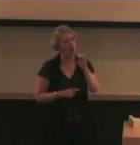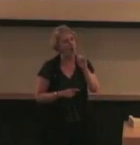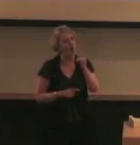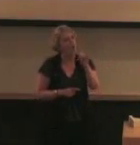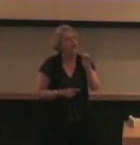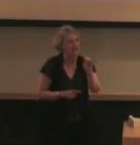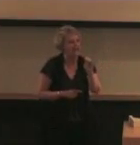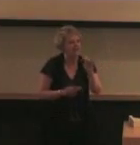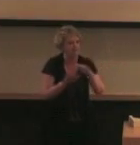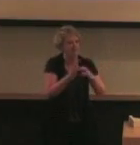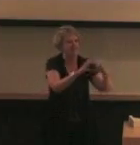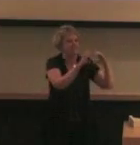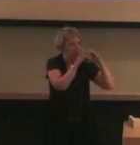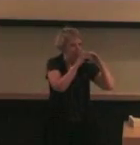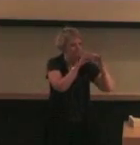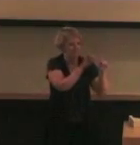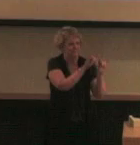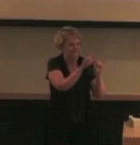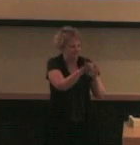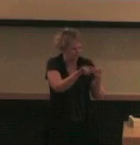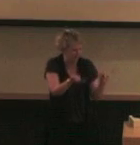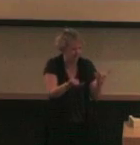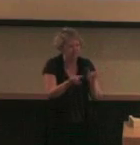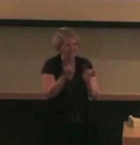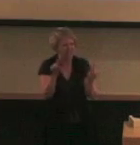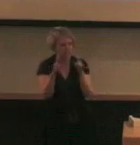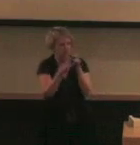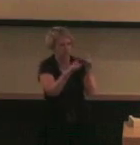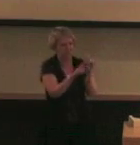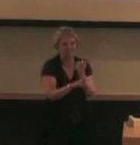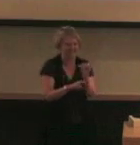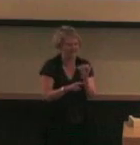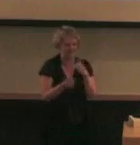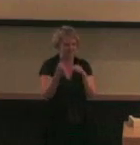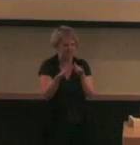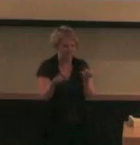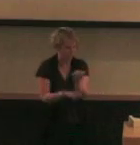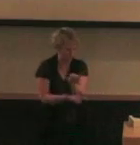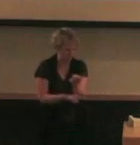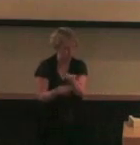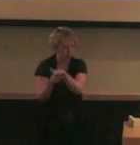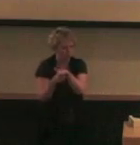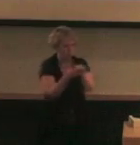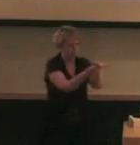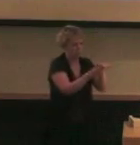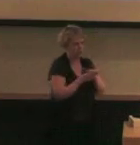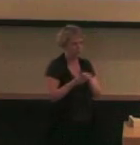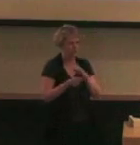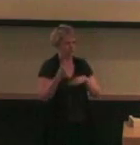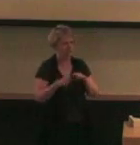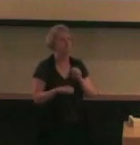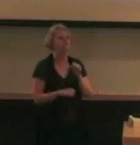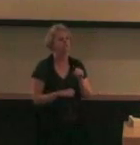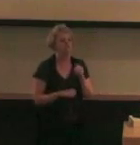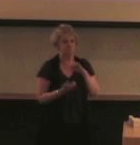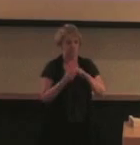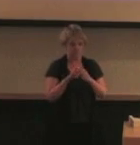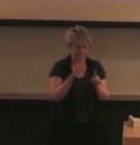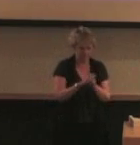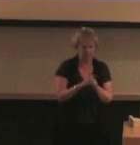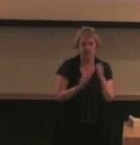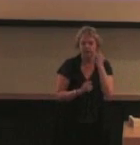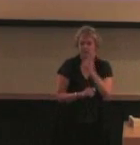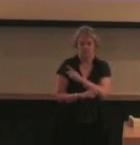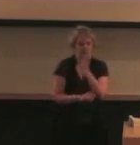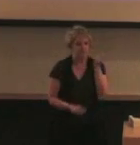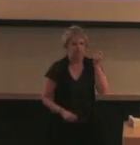Well, it's the same context for sign language as well. So, and there's problems. So if a patient